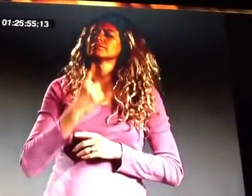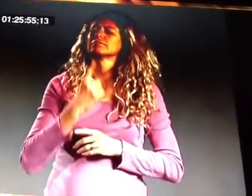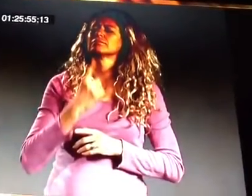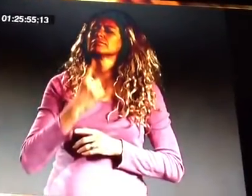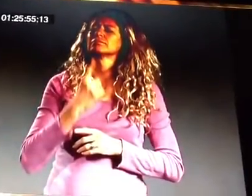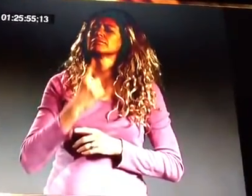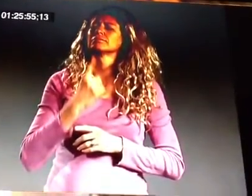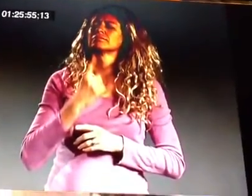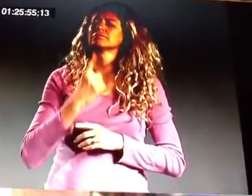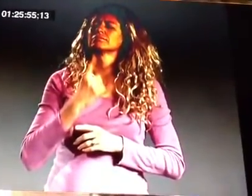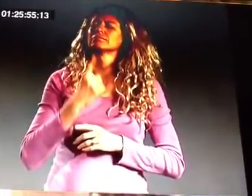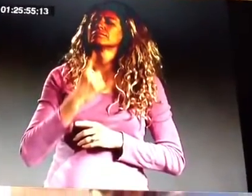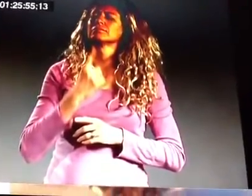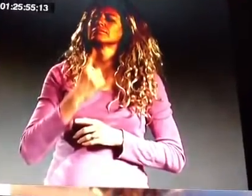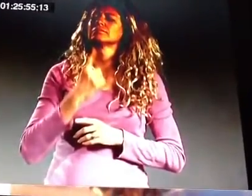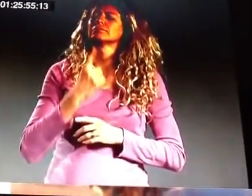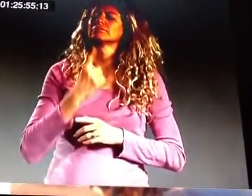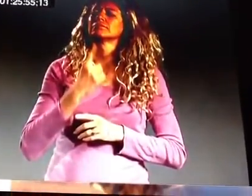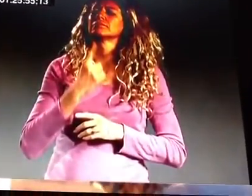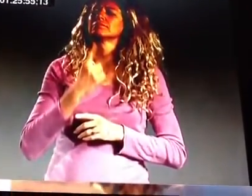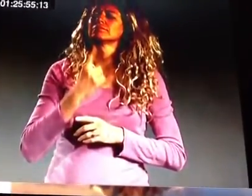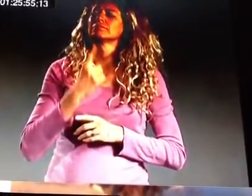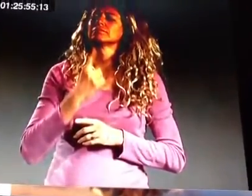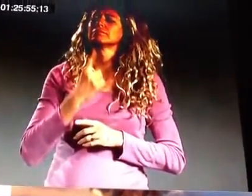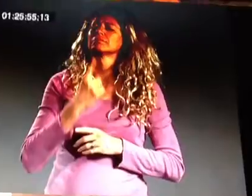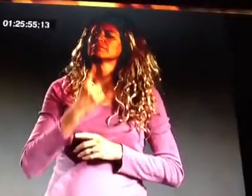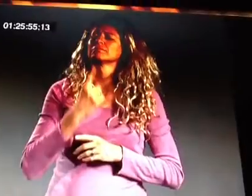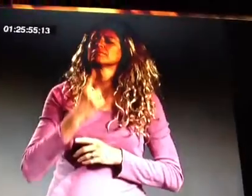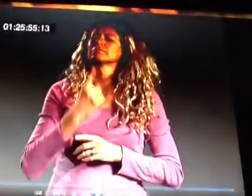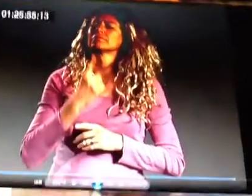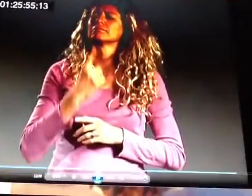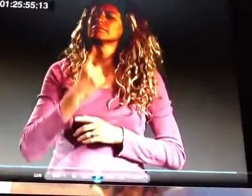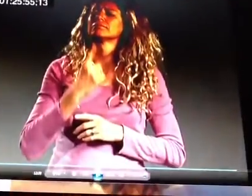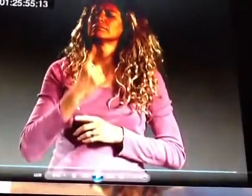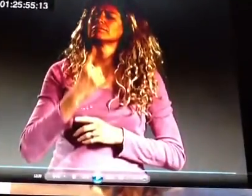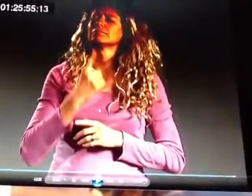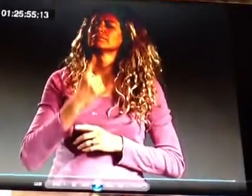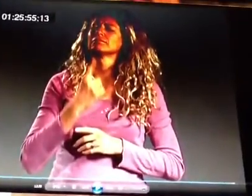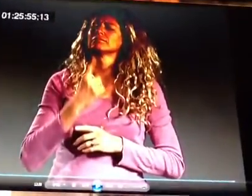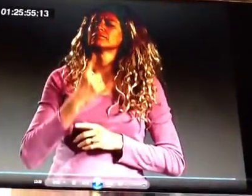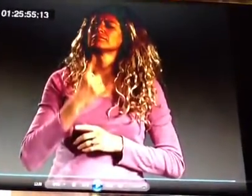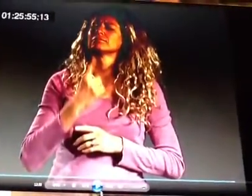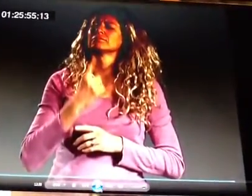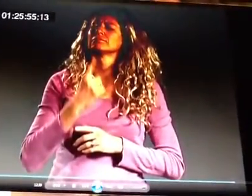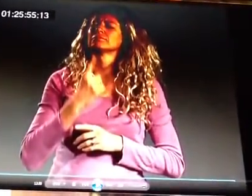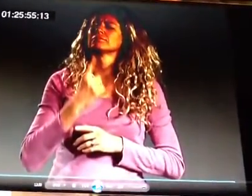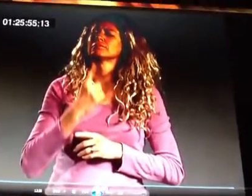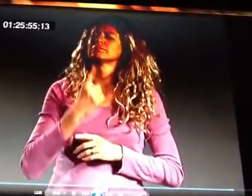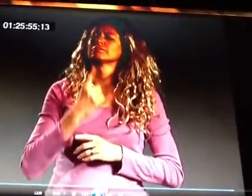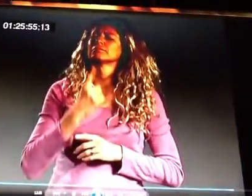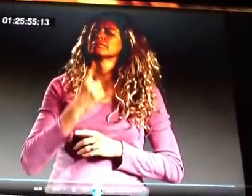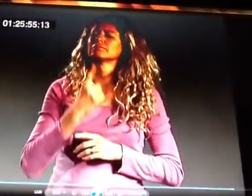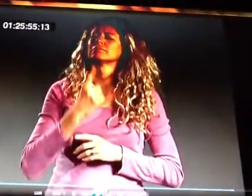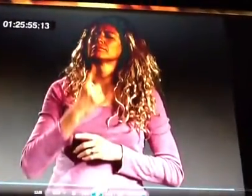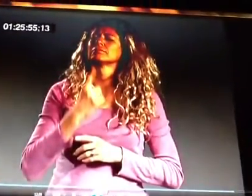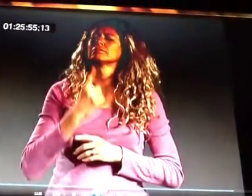you have to respect the seeds, and you have to talk to them and encourage them to grow, and that'll help them grow better. And I remember that, so I won't forget